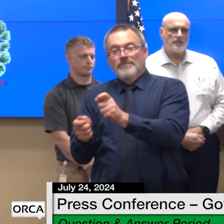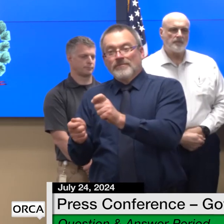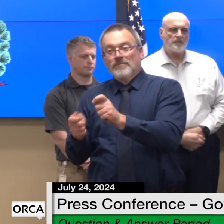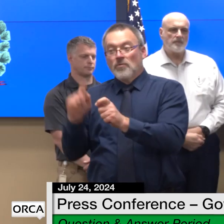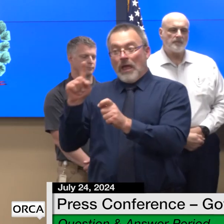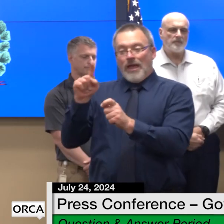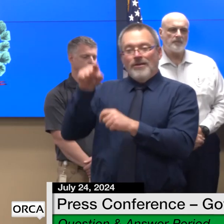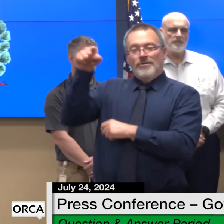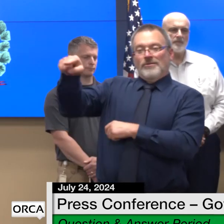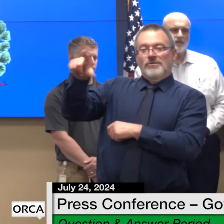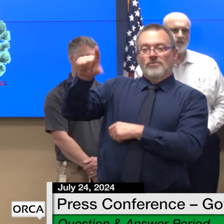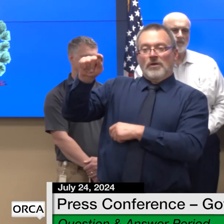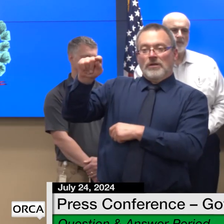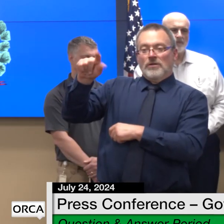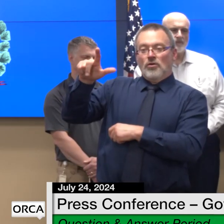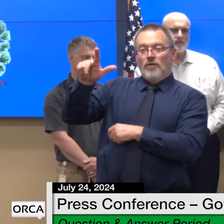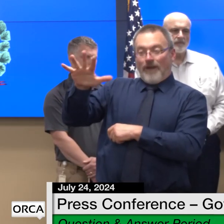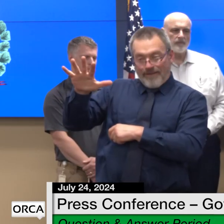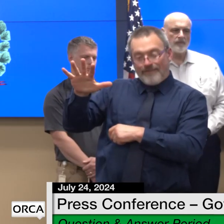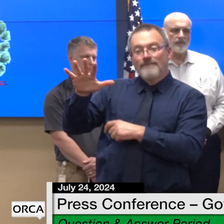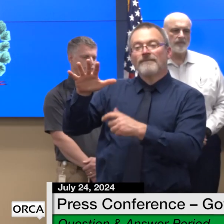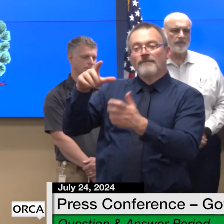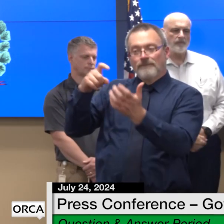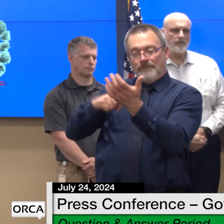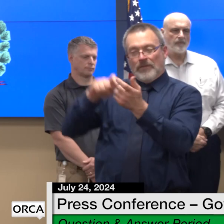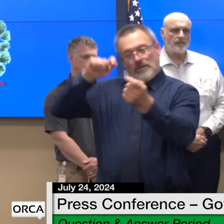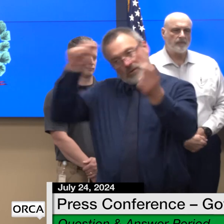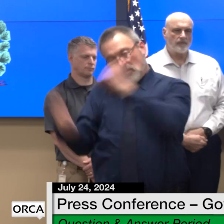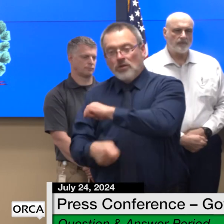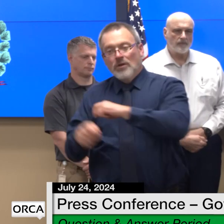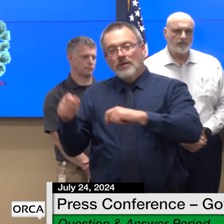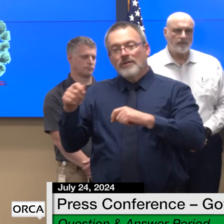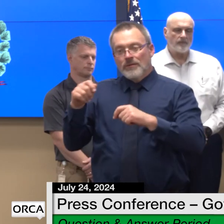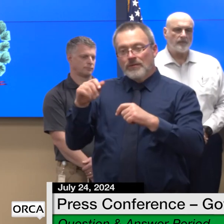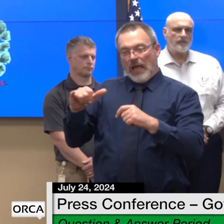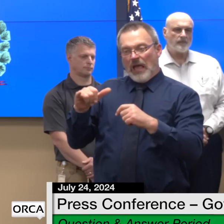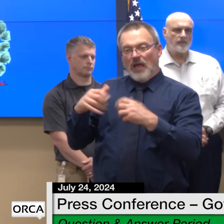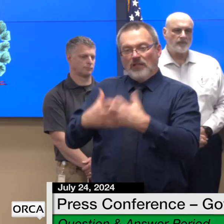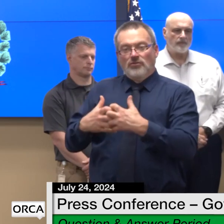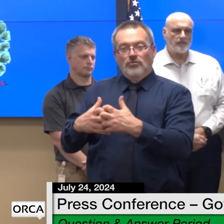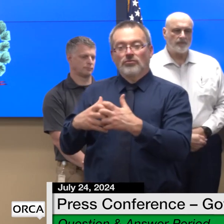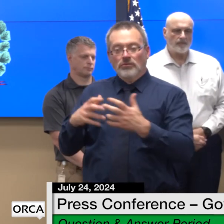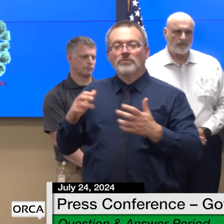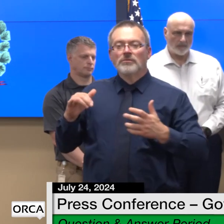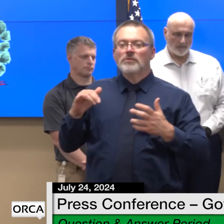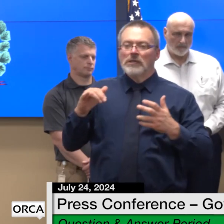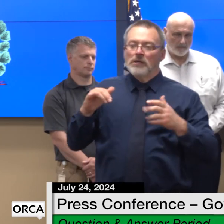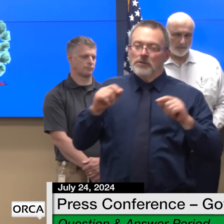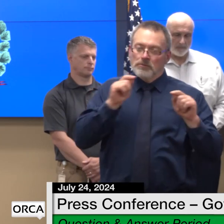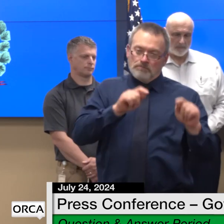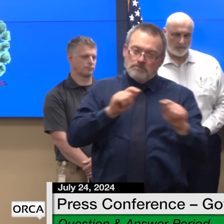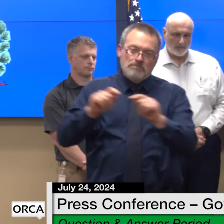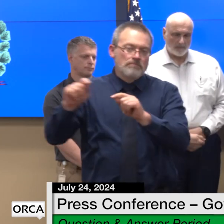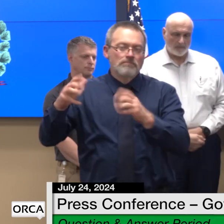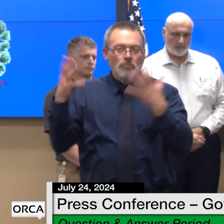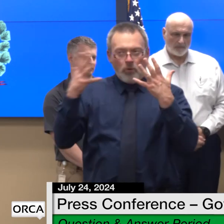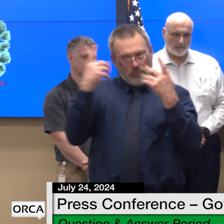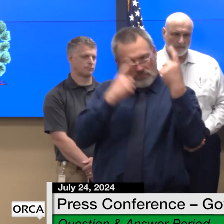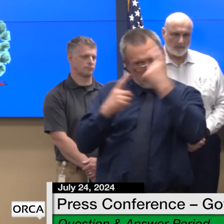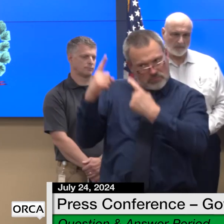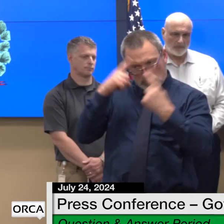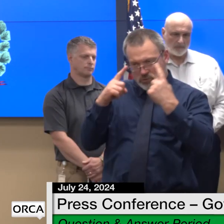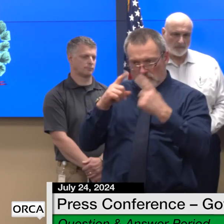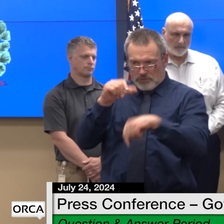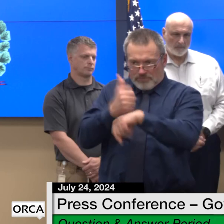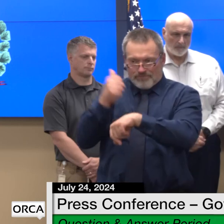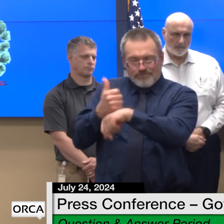2035. And so I think it's a totality of that information that needs to be considered. There is obviously at some